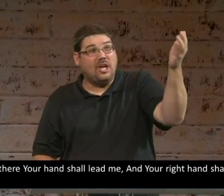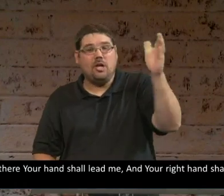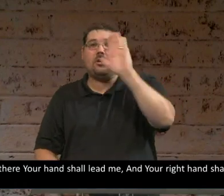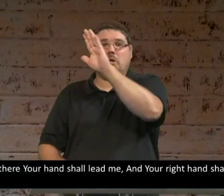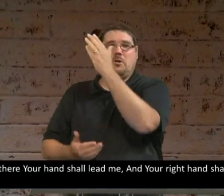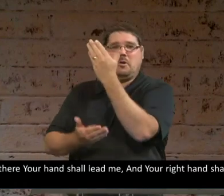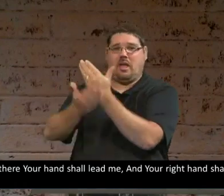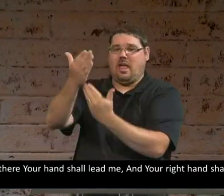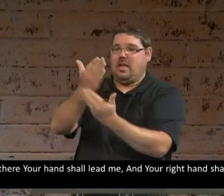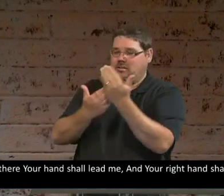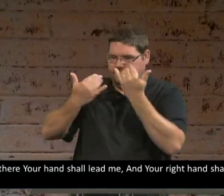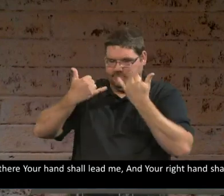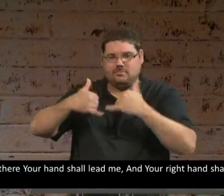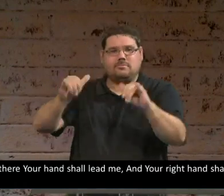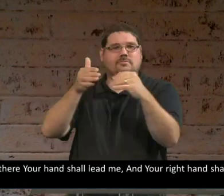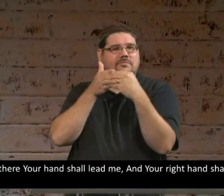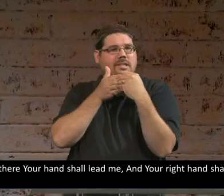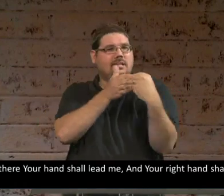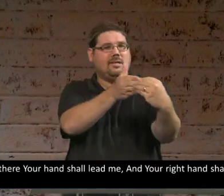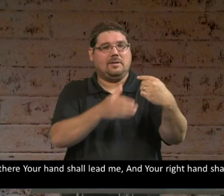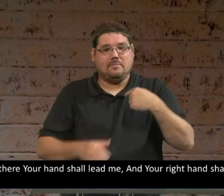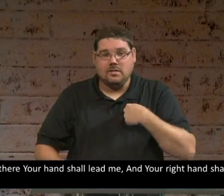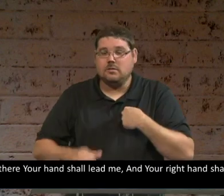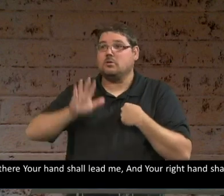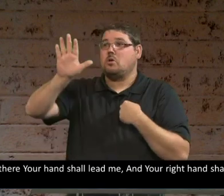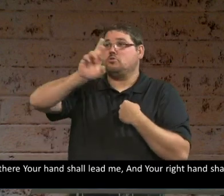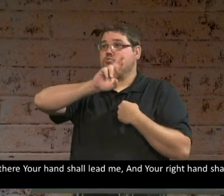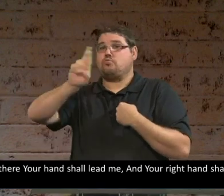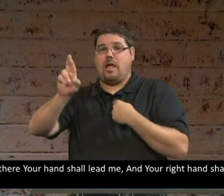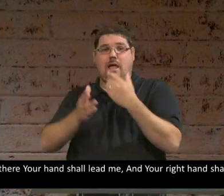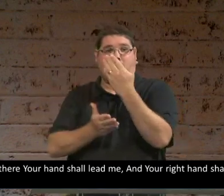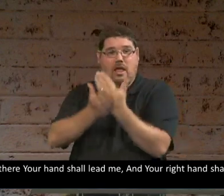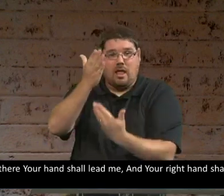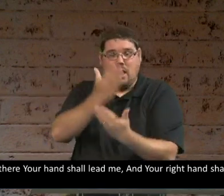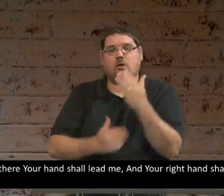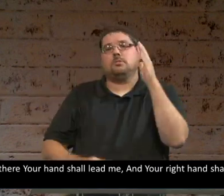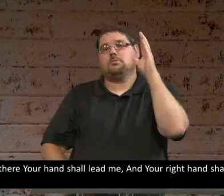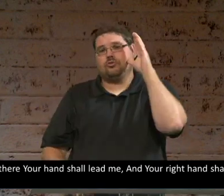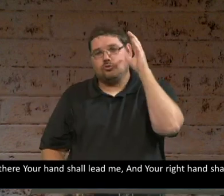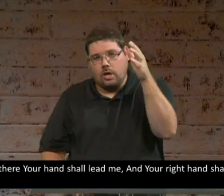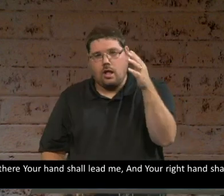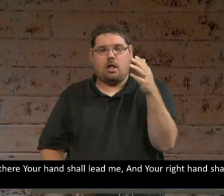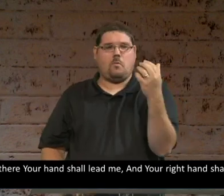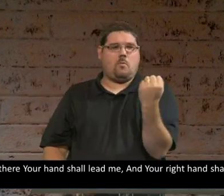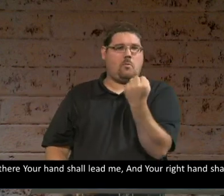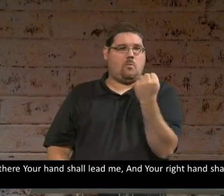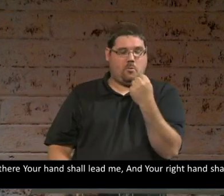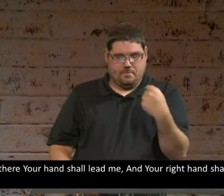even there your hand shall lead me, and your right hand shall hold